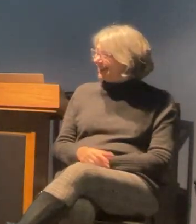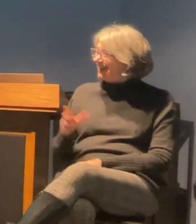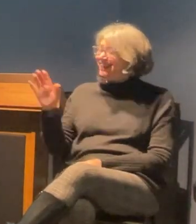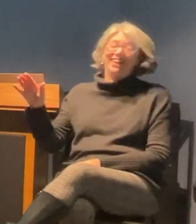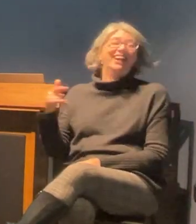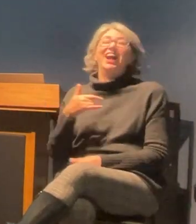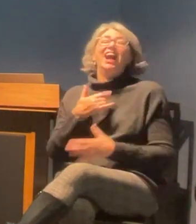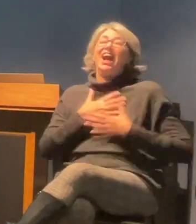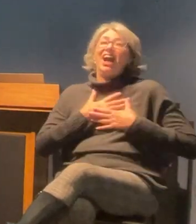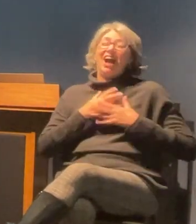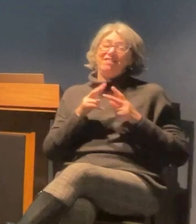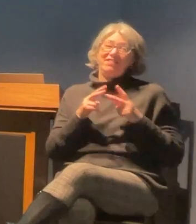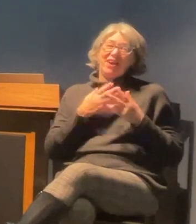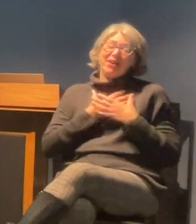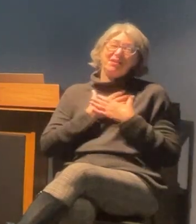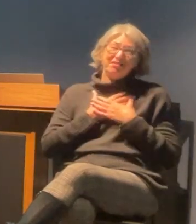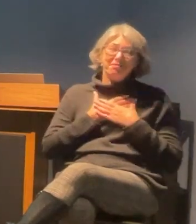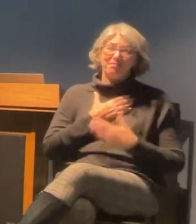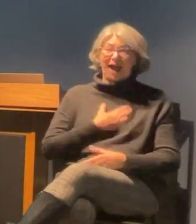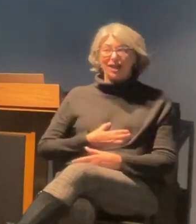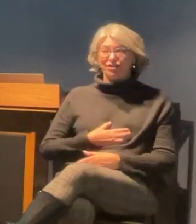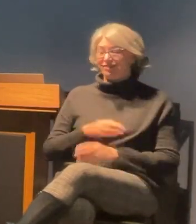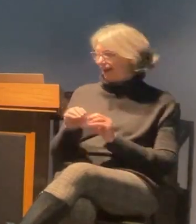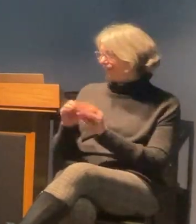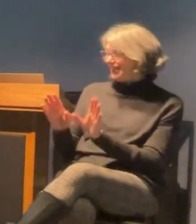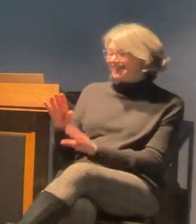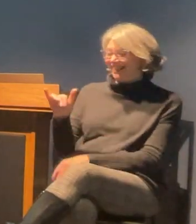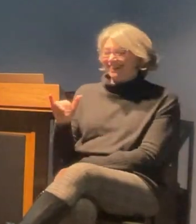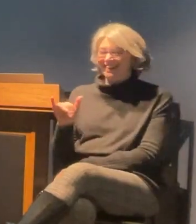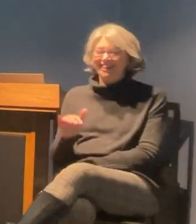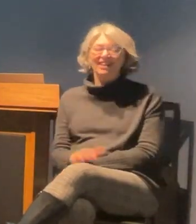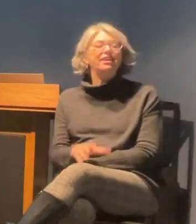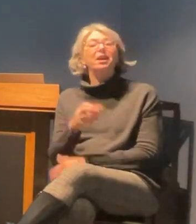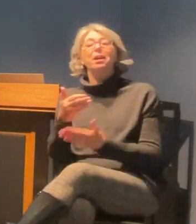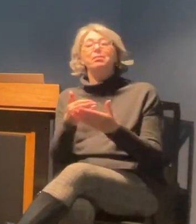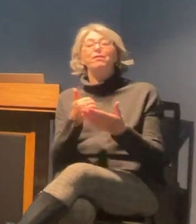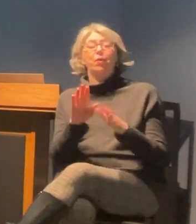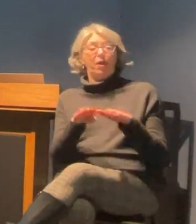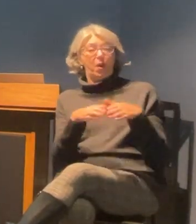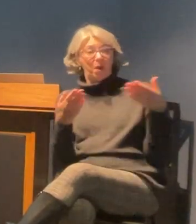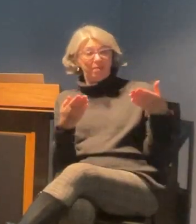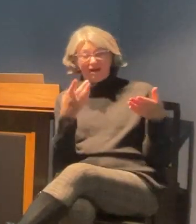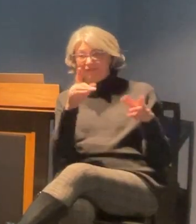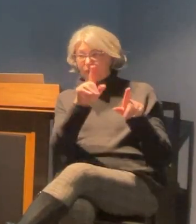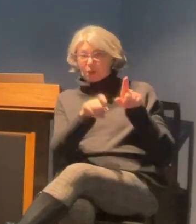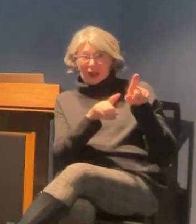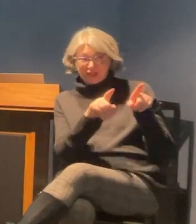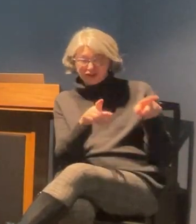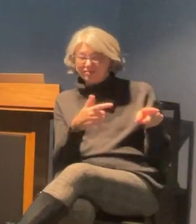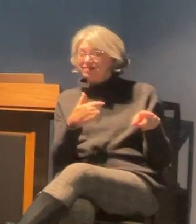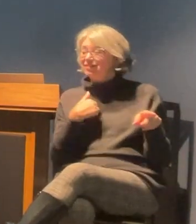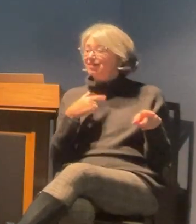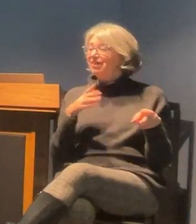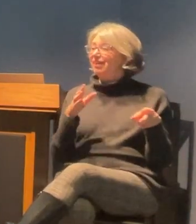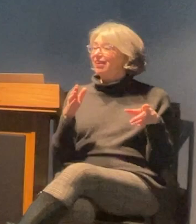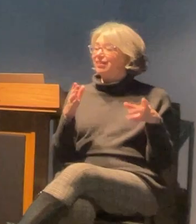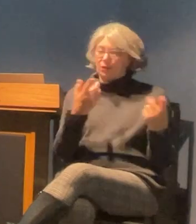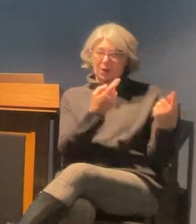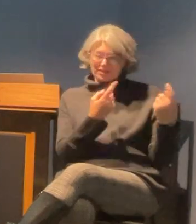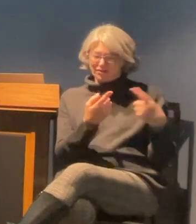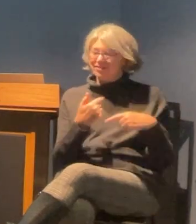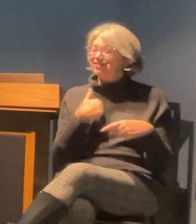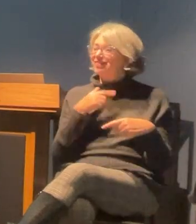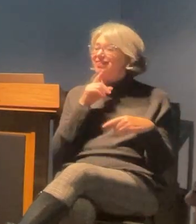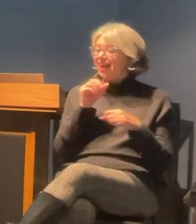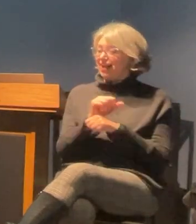Yeah. I'm very passionate about that. Obviously. So before I open it up for questions, actually,